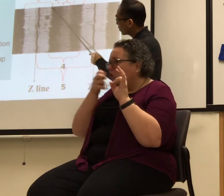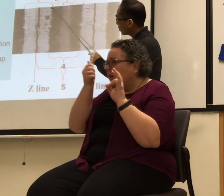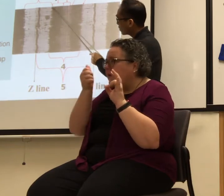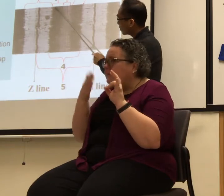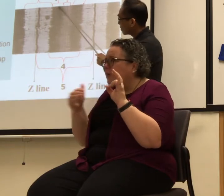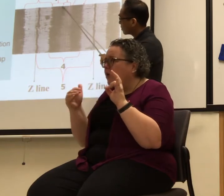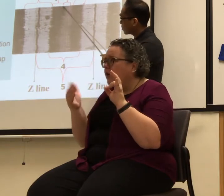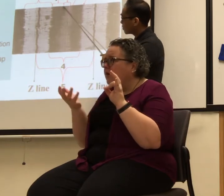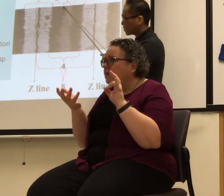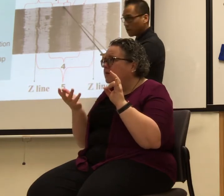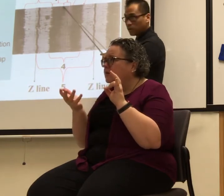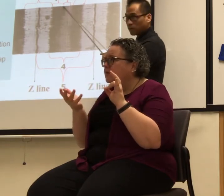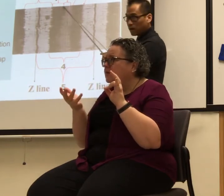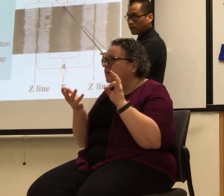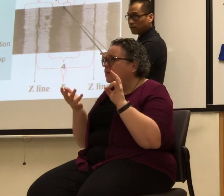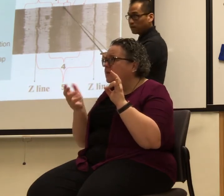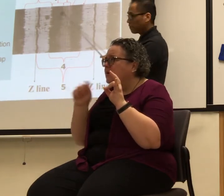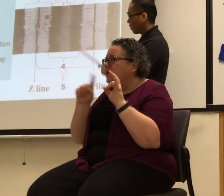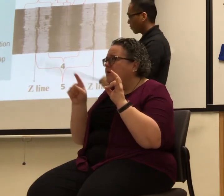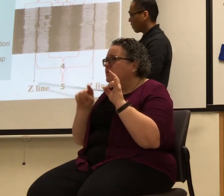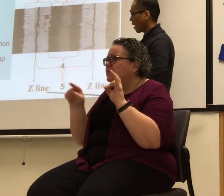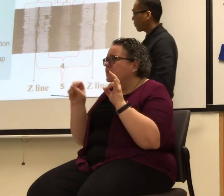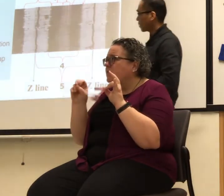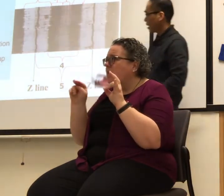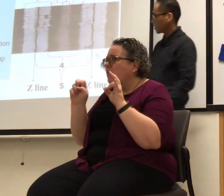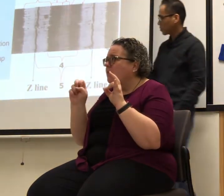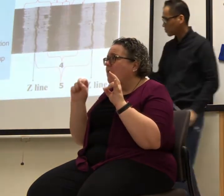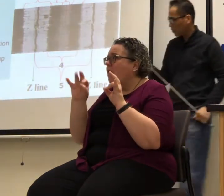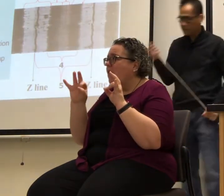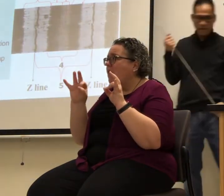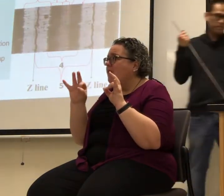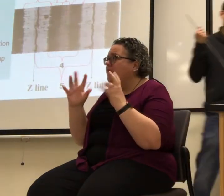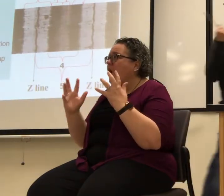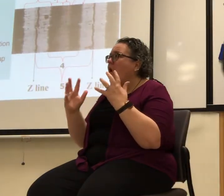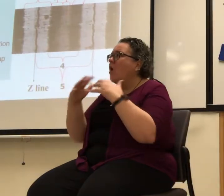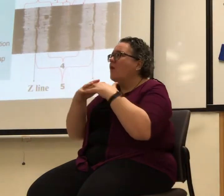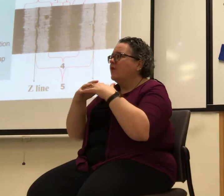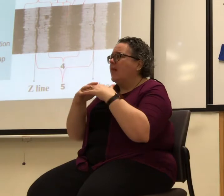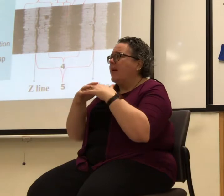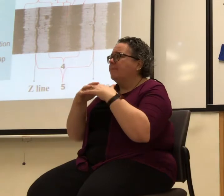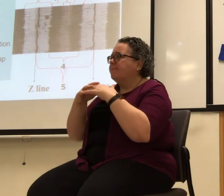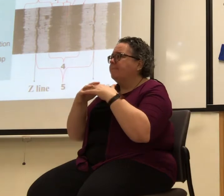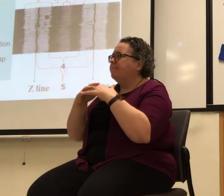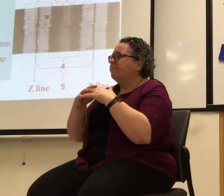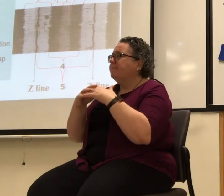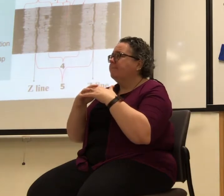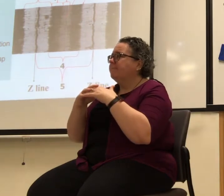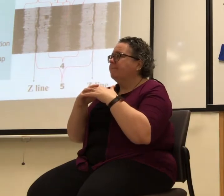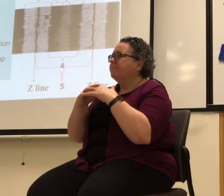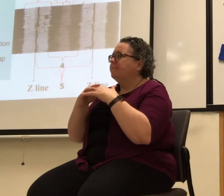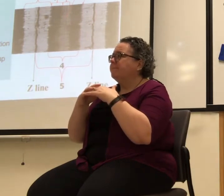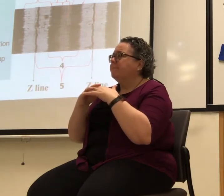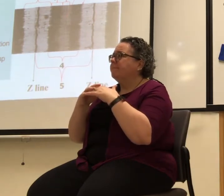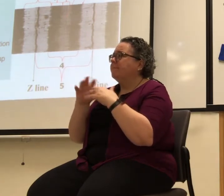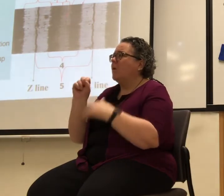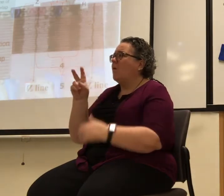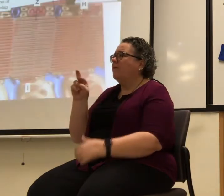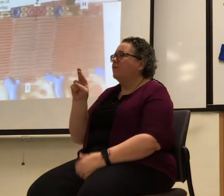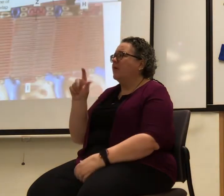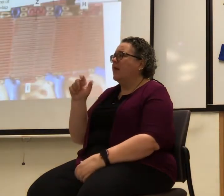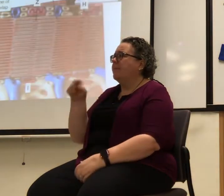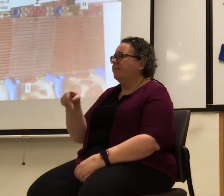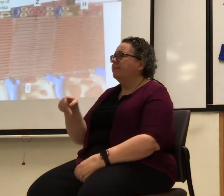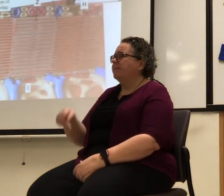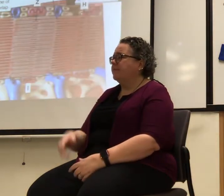part, zone of overlap. Yeah, so those are those 7. That's basic sarcomere structure. I want to move on from